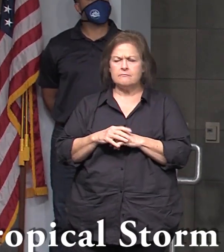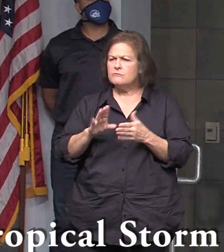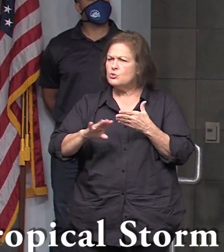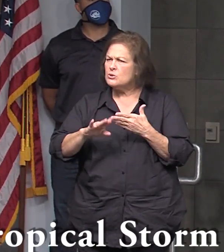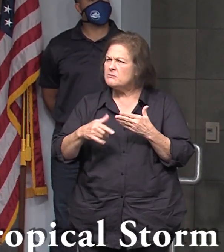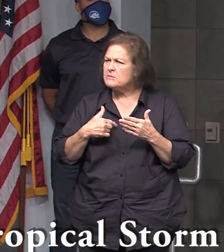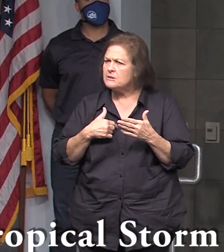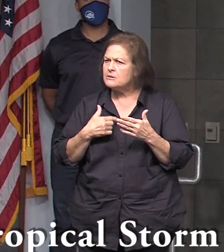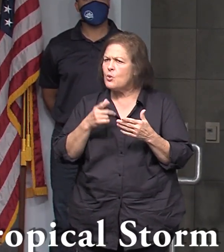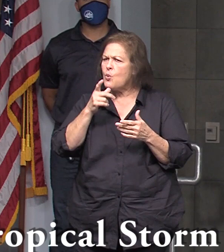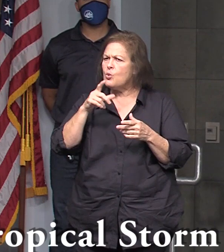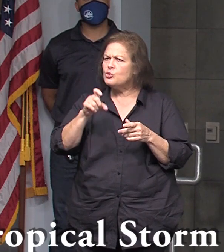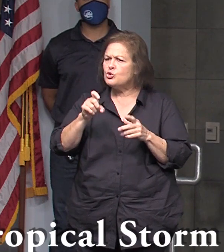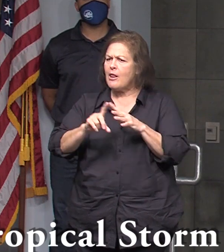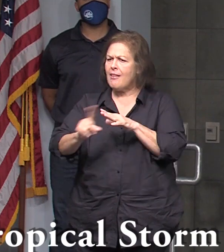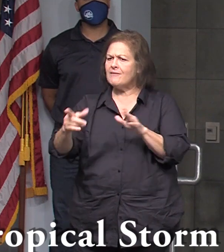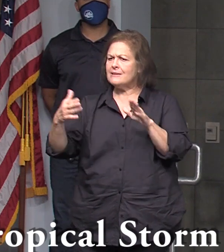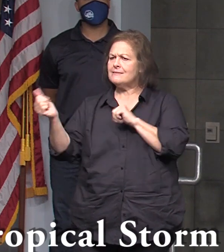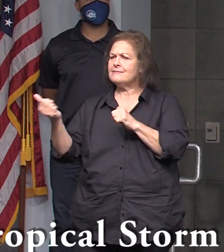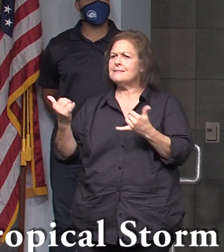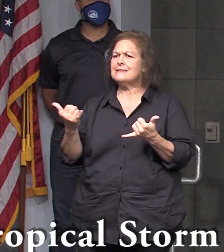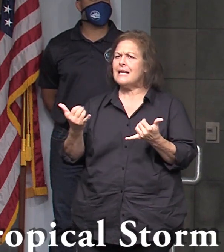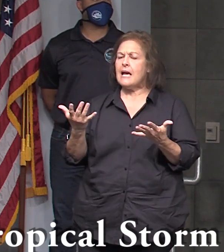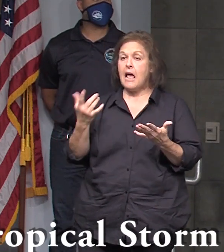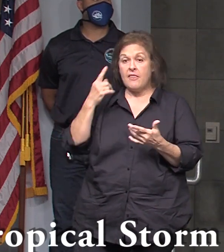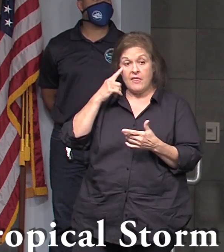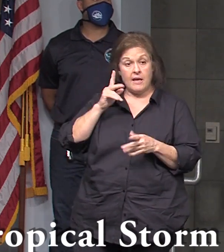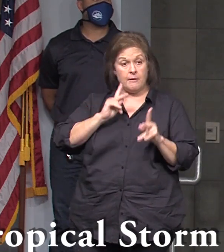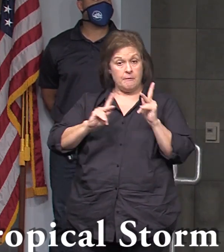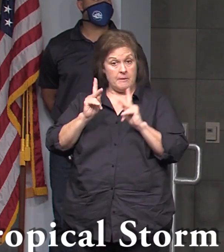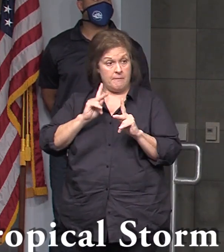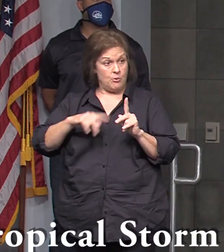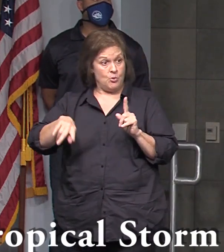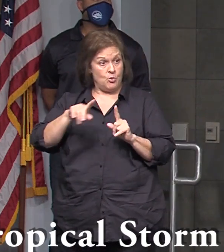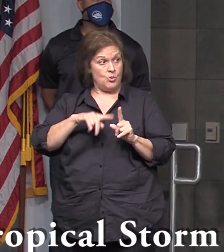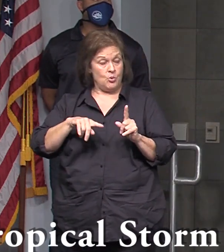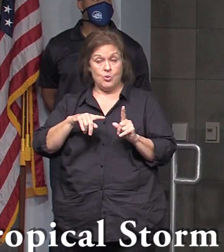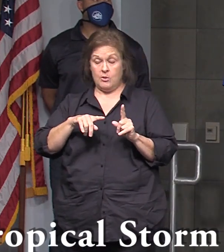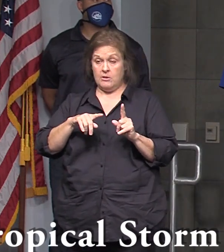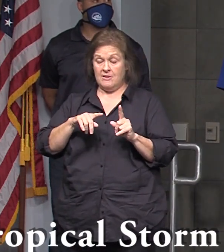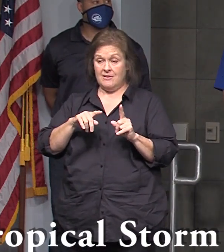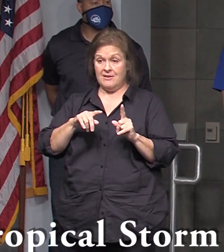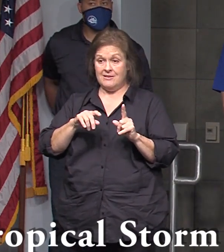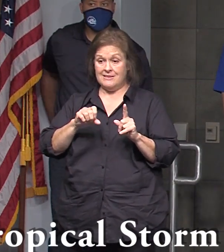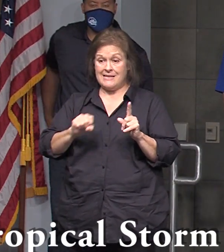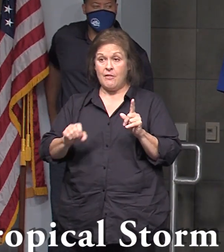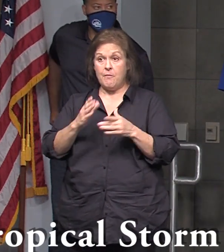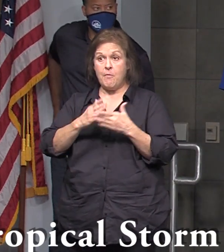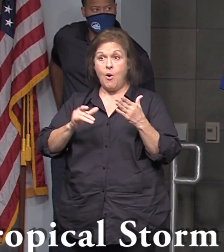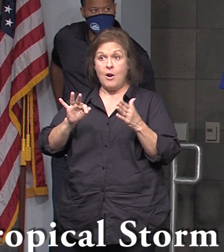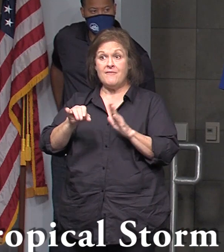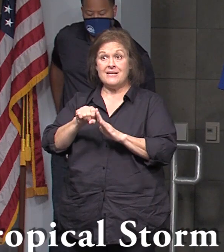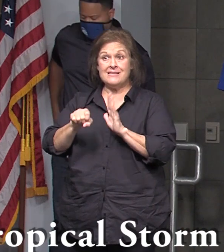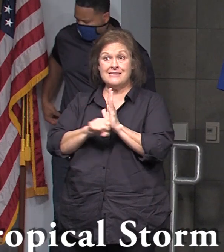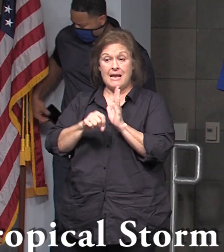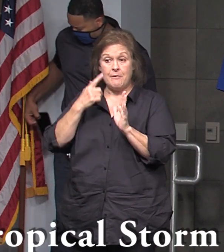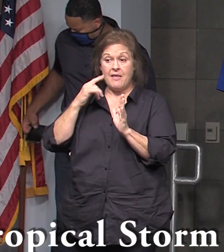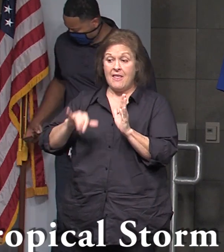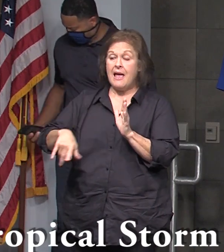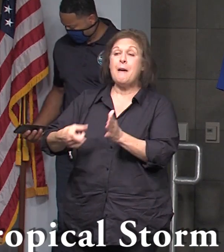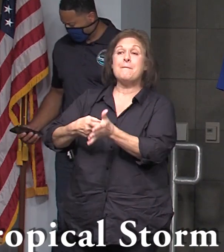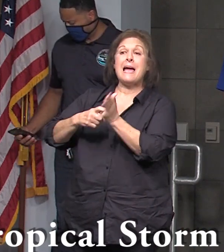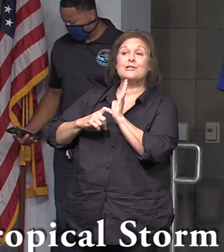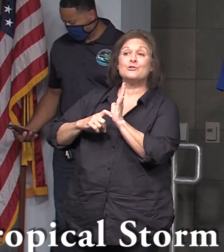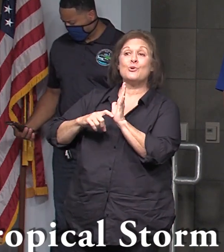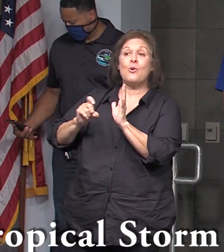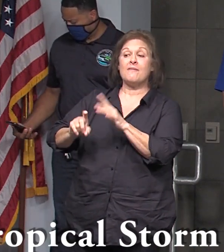Excuse me? Who should be making moves today? Today, I think the people making moves are at the southernmost part of the state with that mandatory